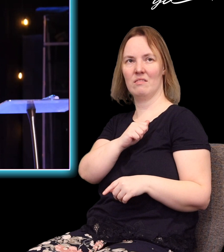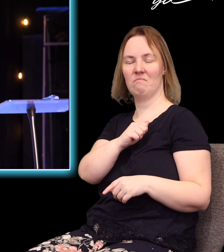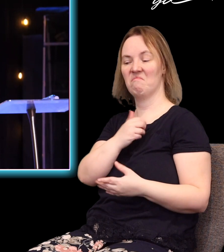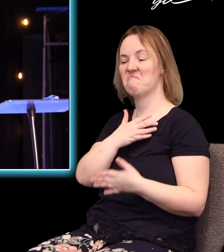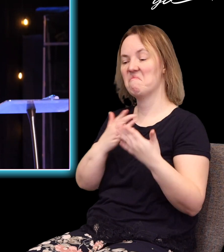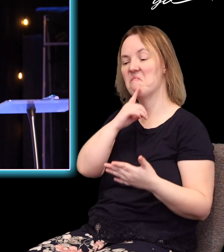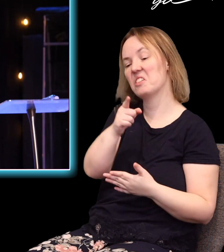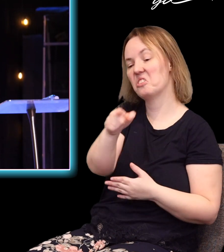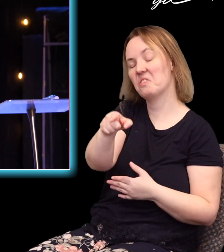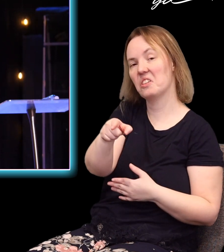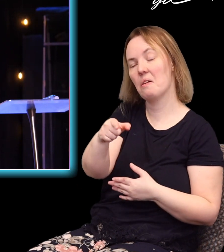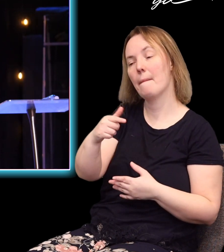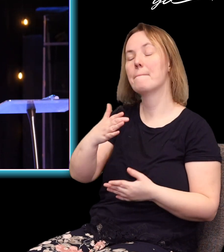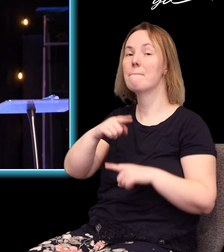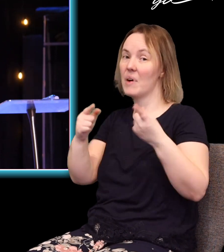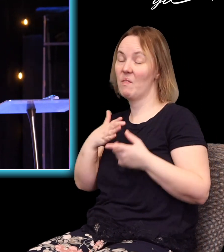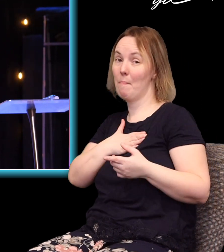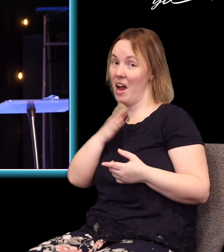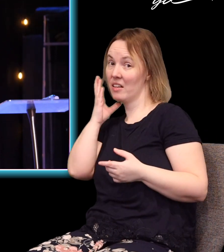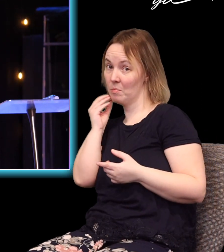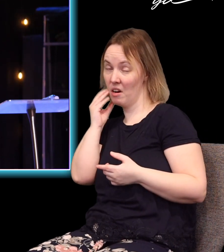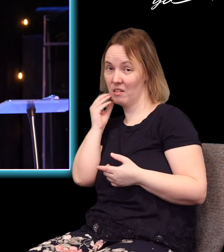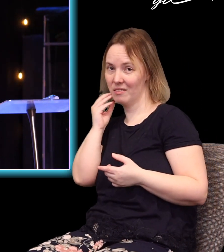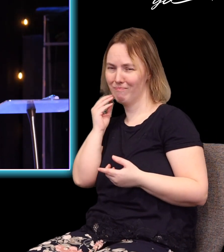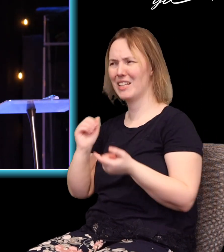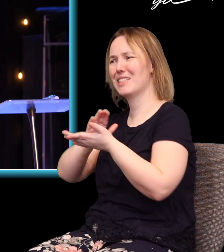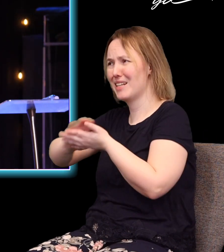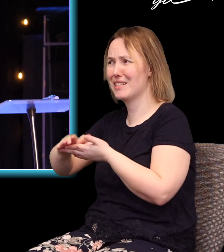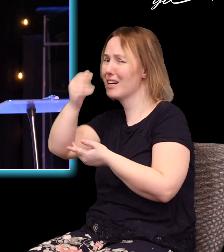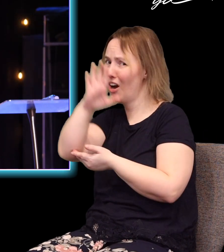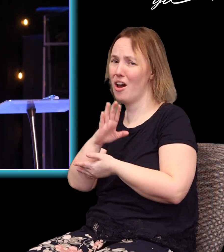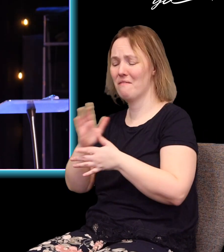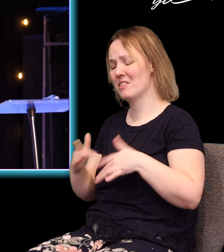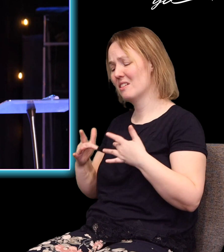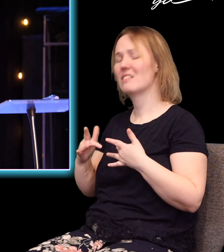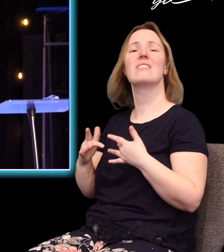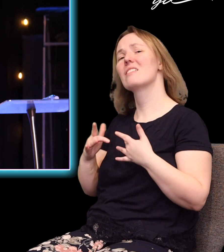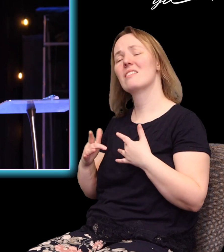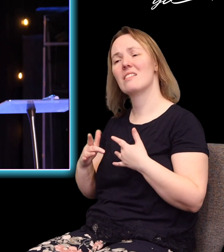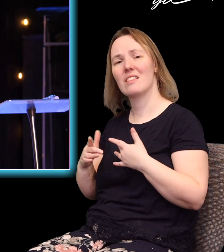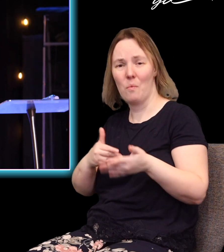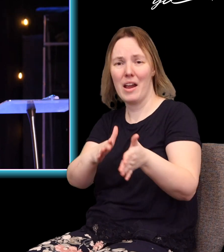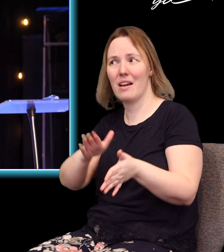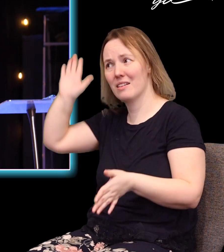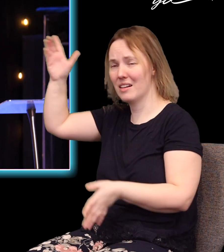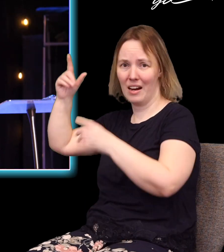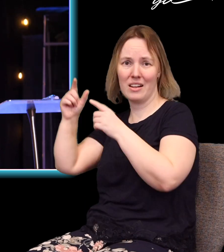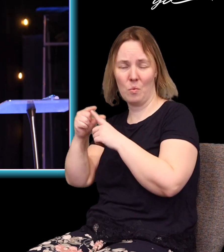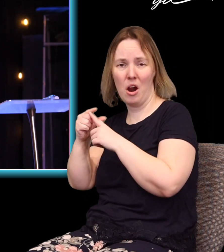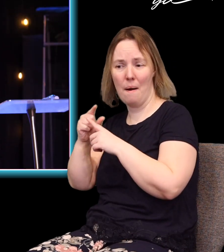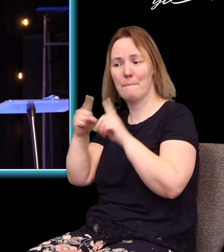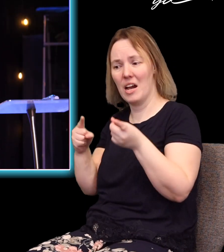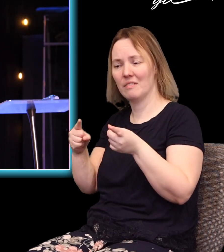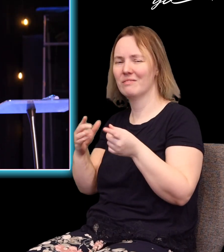that may be true for you, but I know from my experience, you know, well, that's nice that God feels that way in his word, but I know from my experience. So what we're